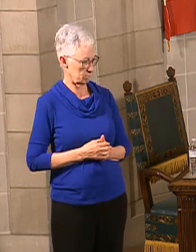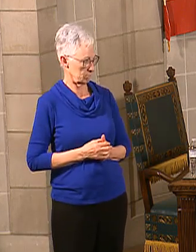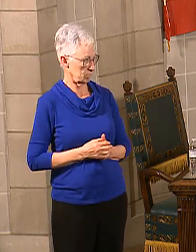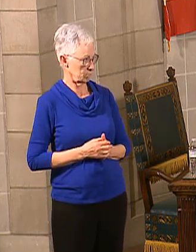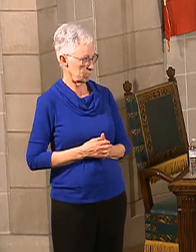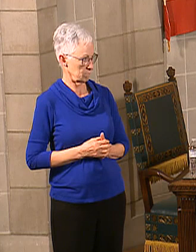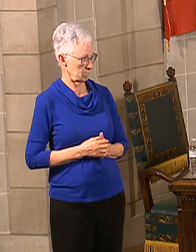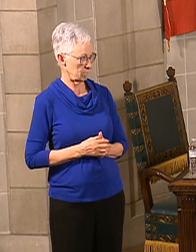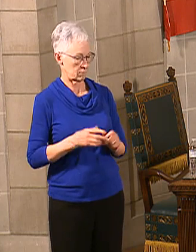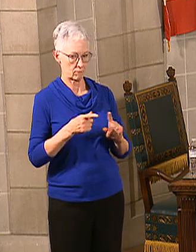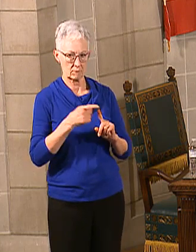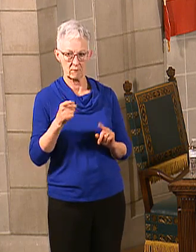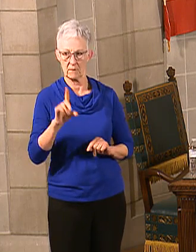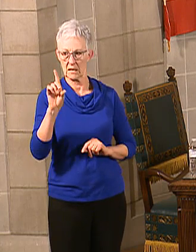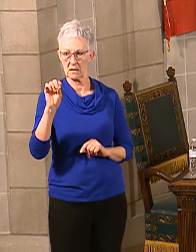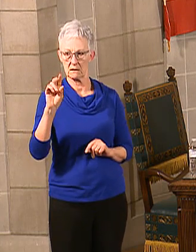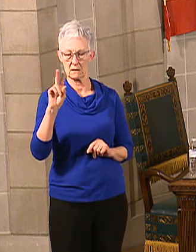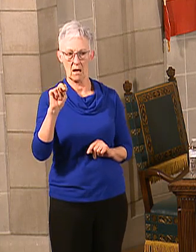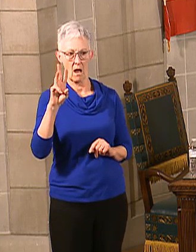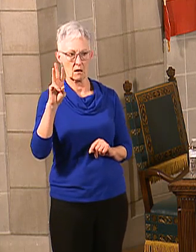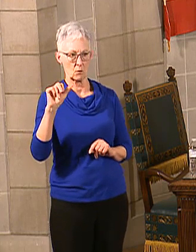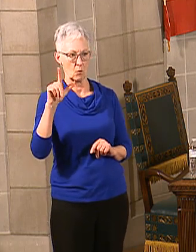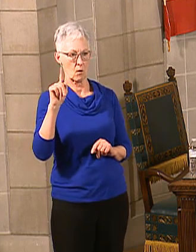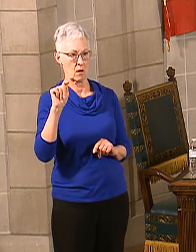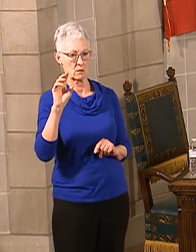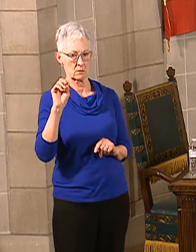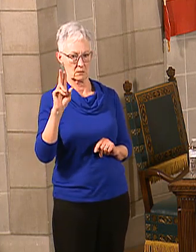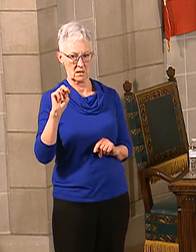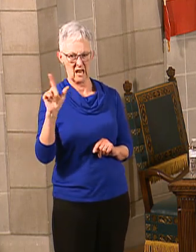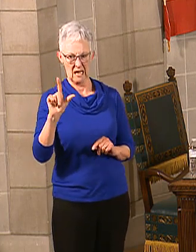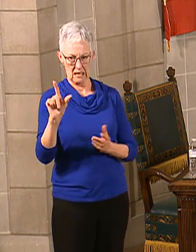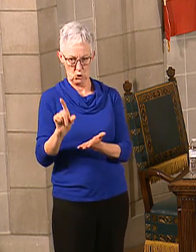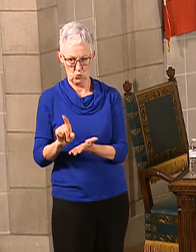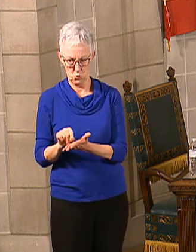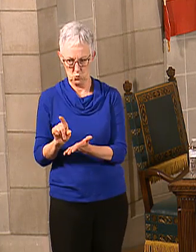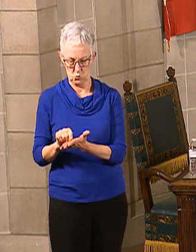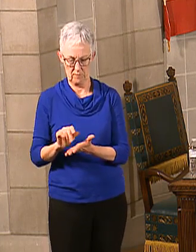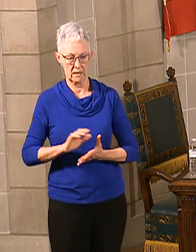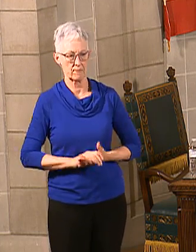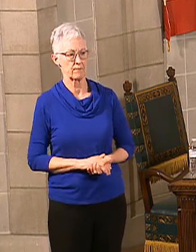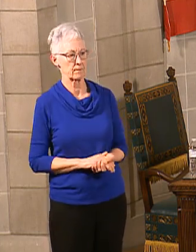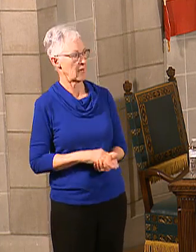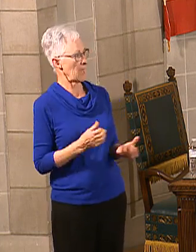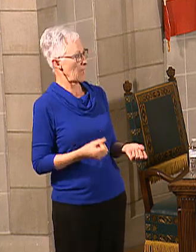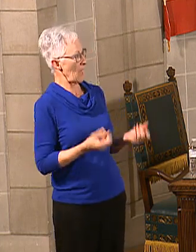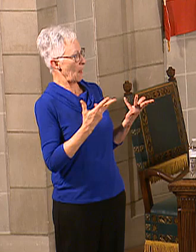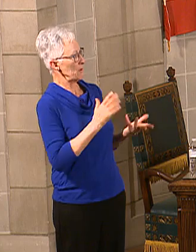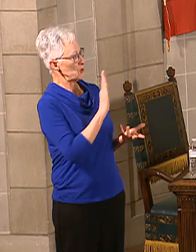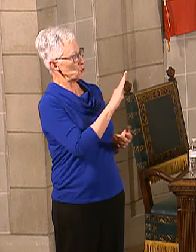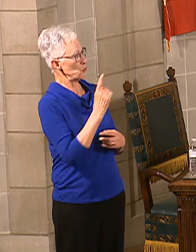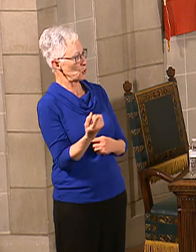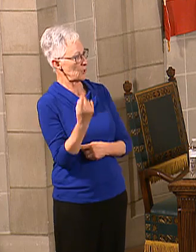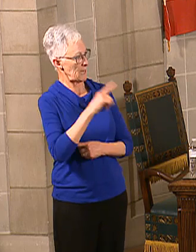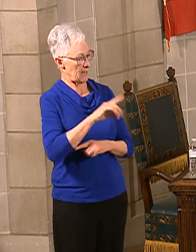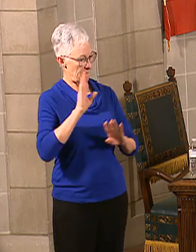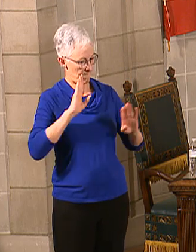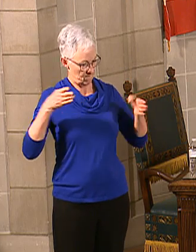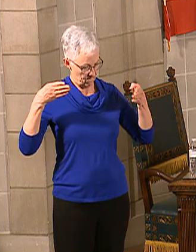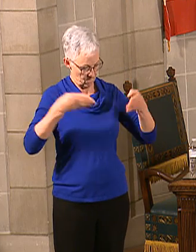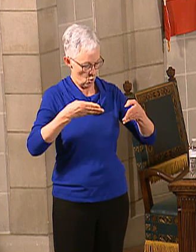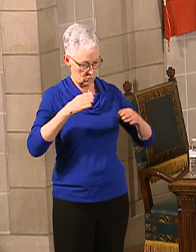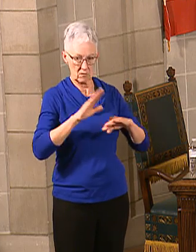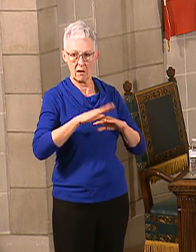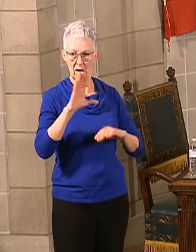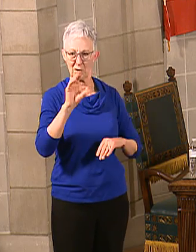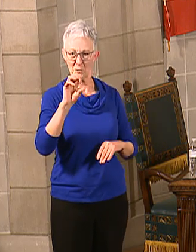And then from Don Walton, the Lincoln Journal-Star, how much of your working day is devoted to the coronavirus now, and how often do you communicate